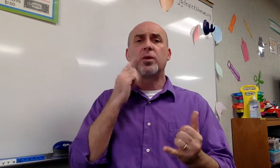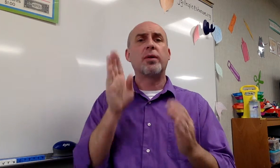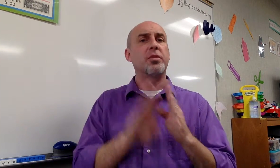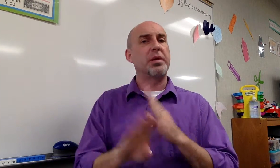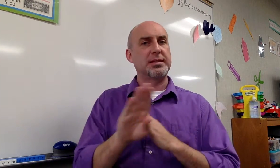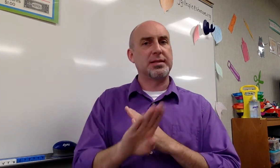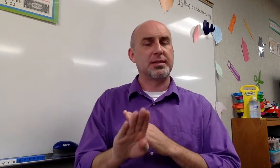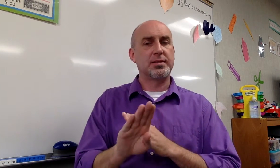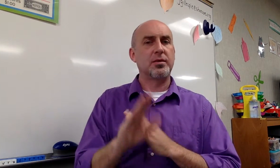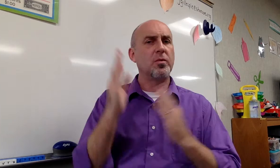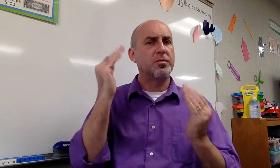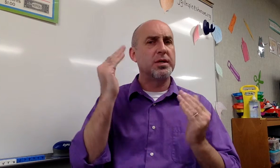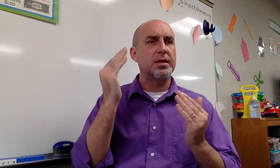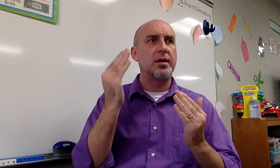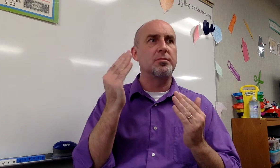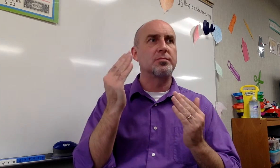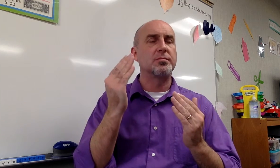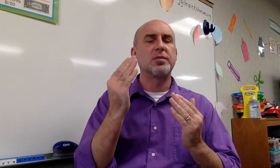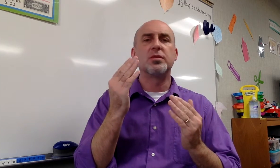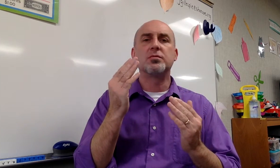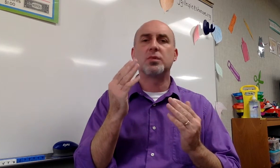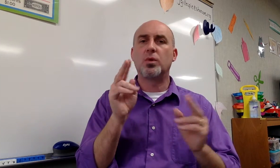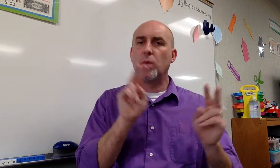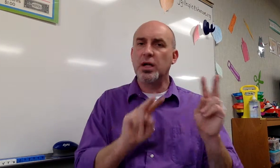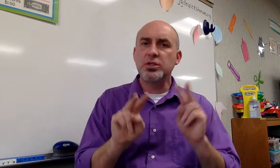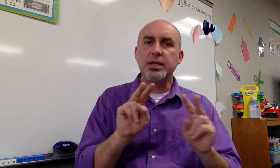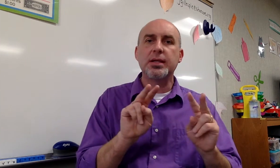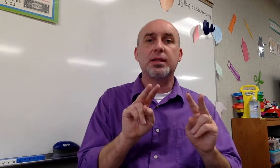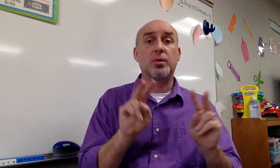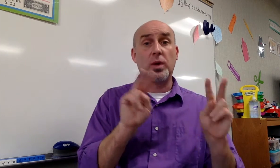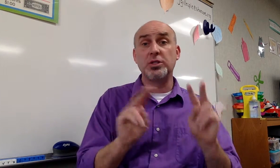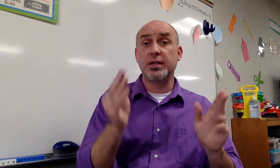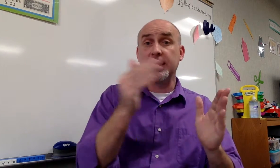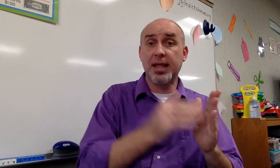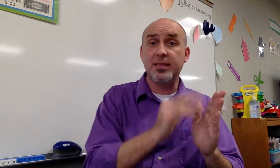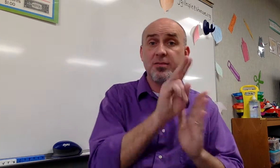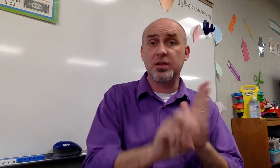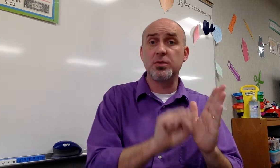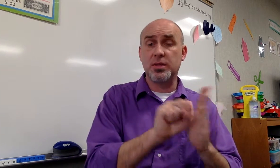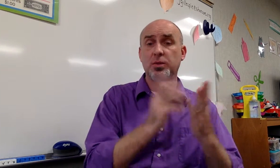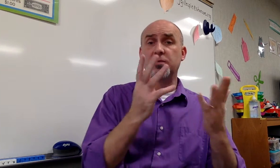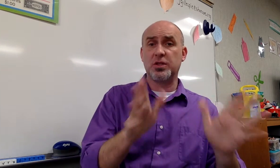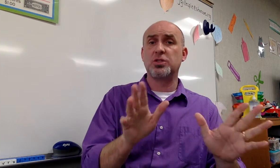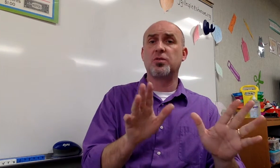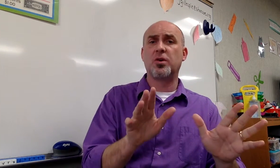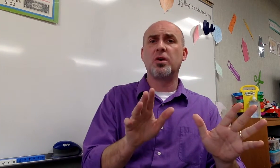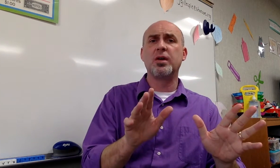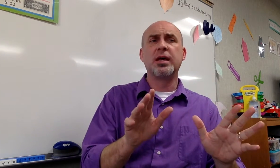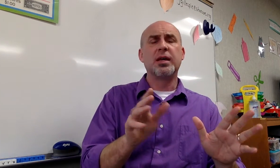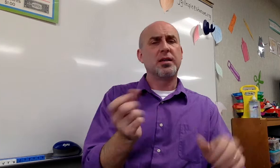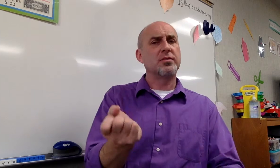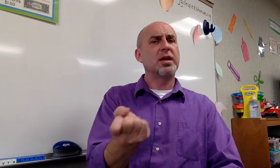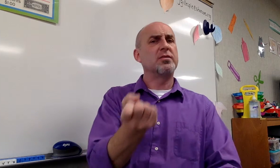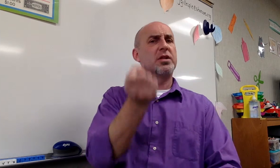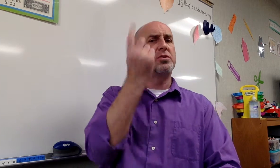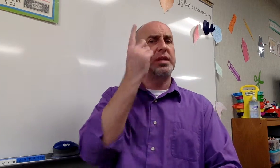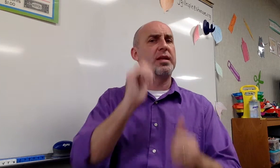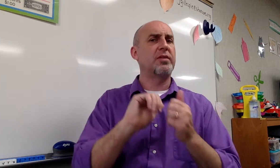have the basics, and hopefully, even watching and then watching again the videos that we've finished so far, you have kind of an understanding of